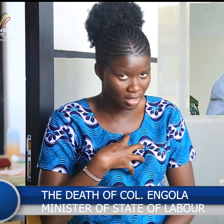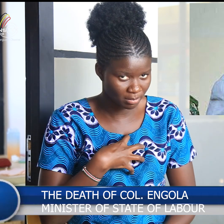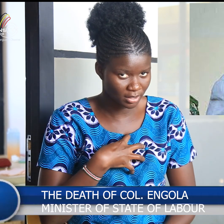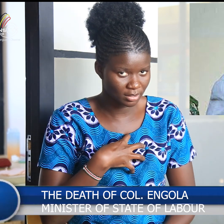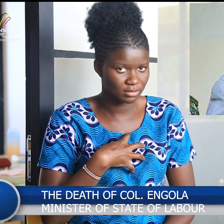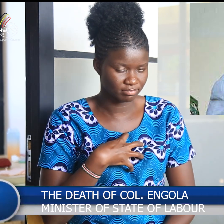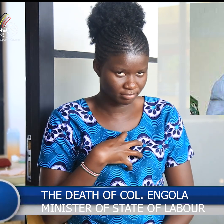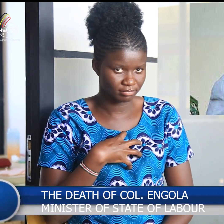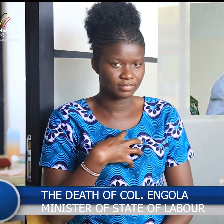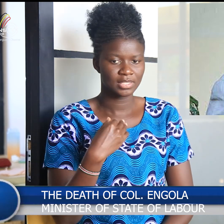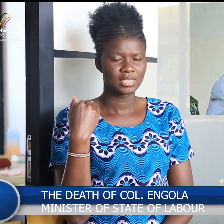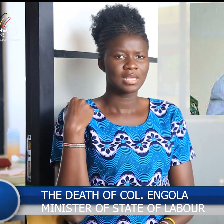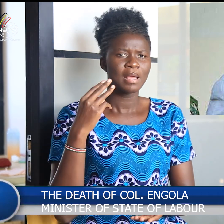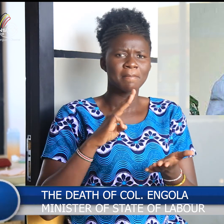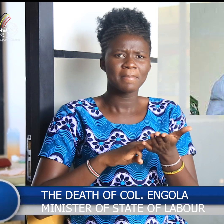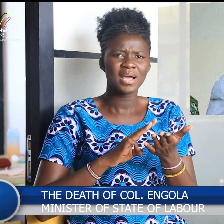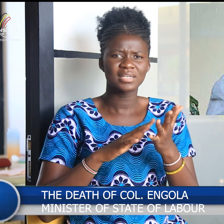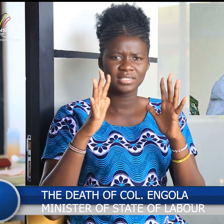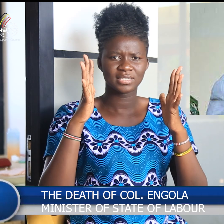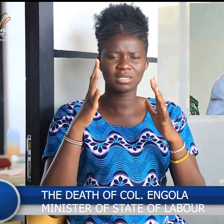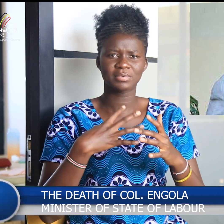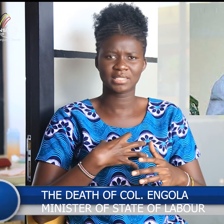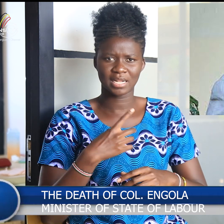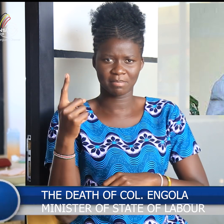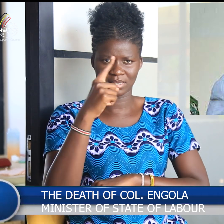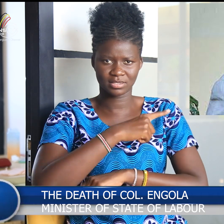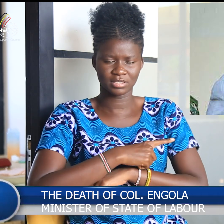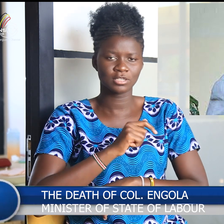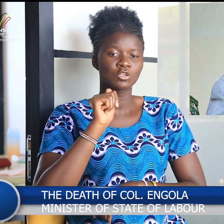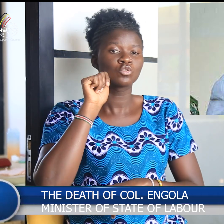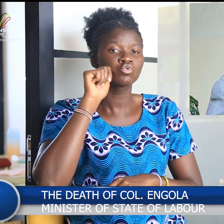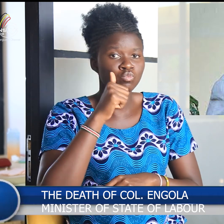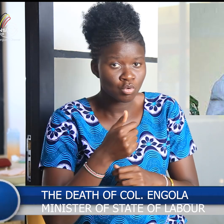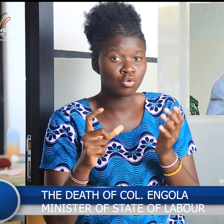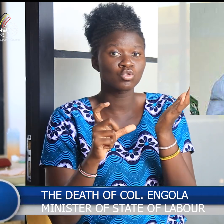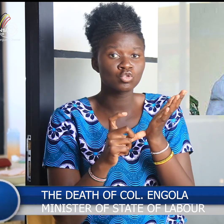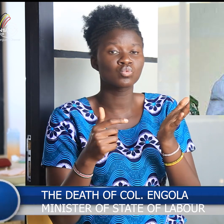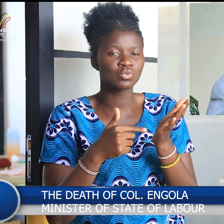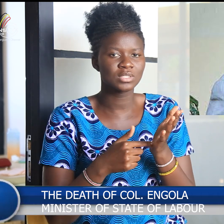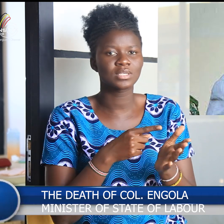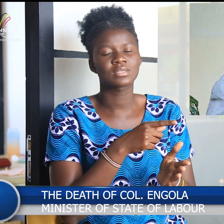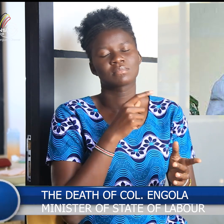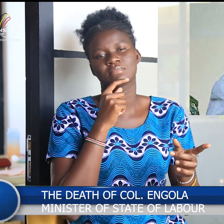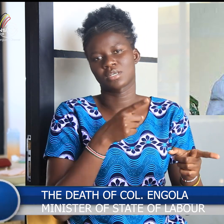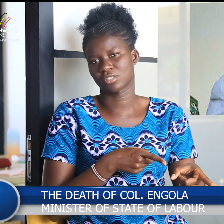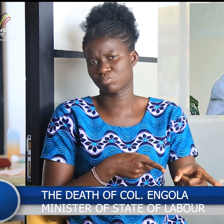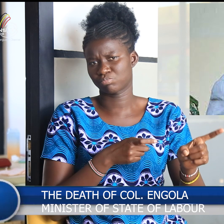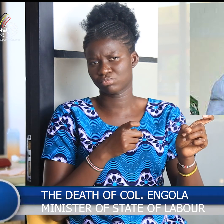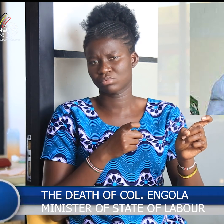The Minister of State of Labor in Uganda. He died on Tuesday, but